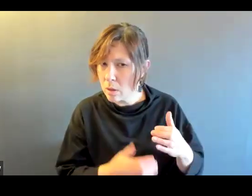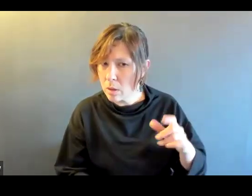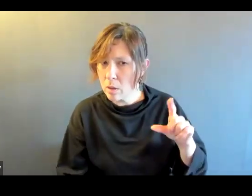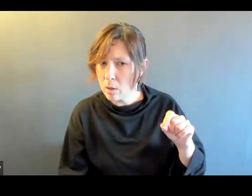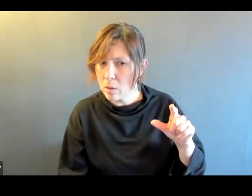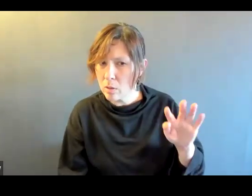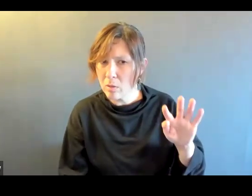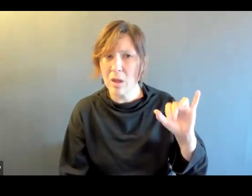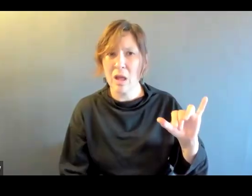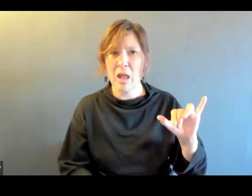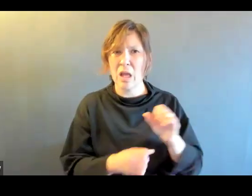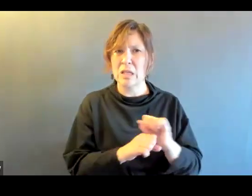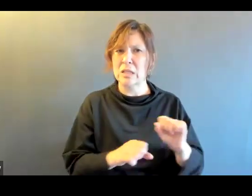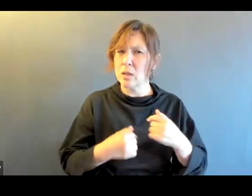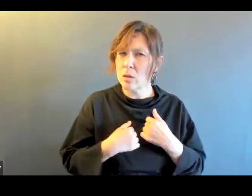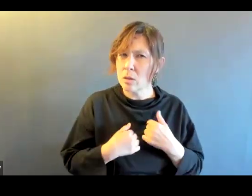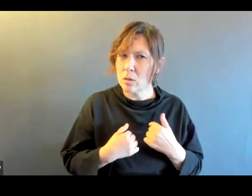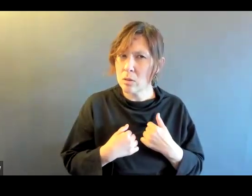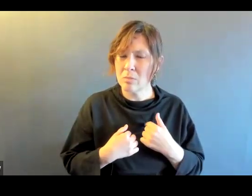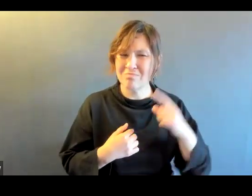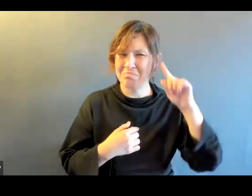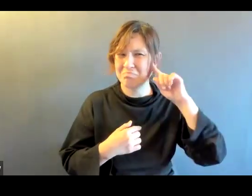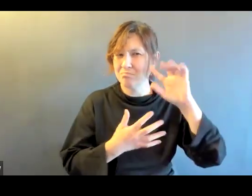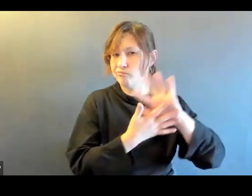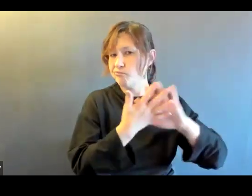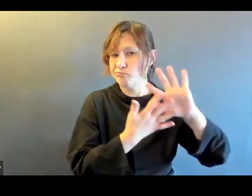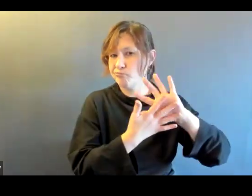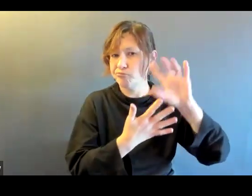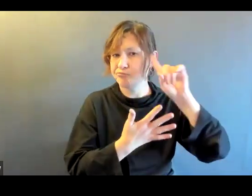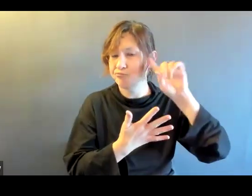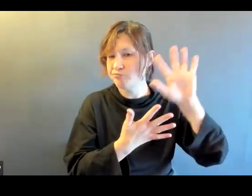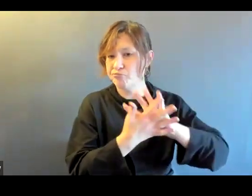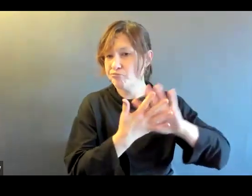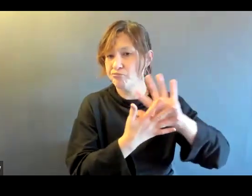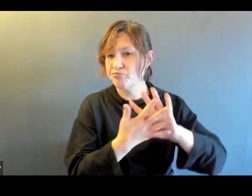lifeline. It's a home, a refuge, a place for students